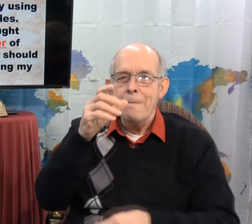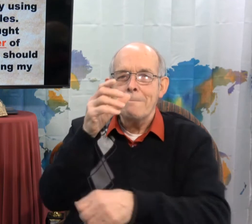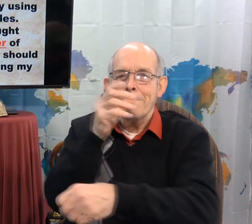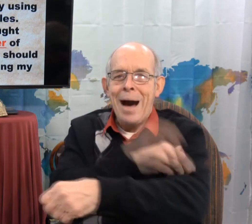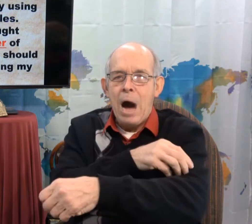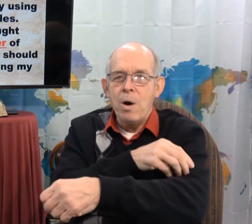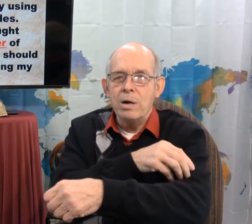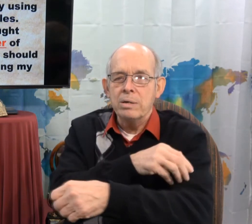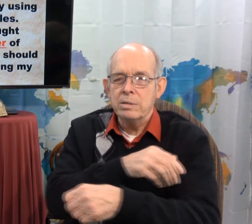Power.